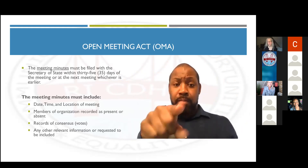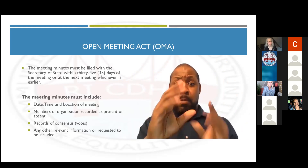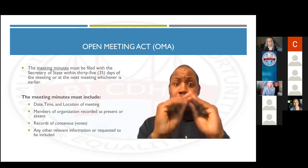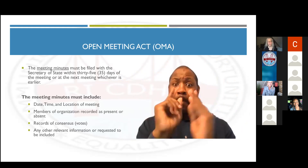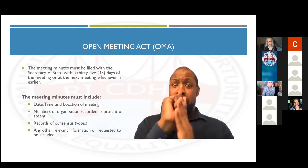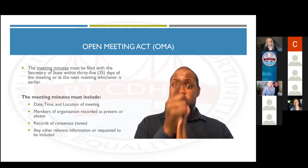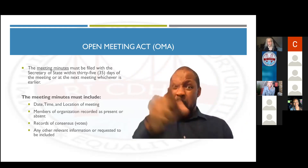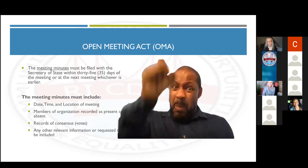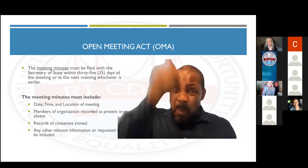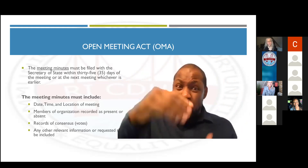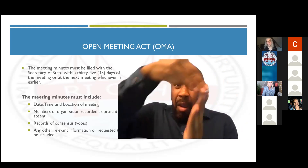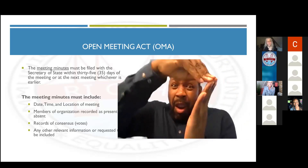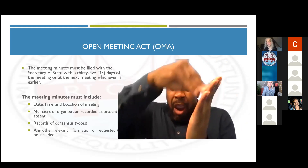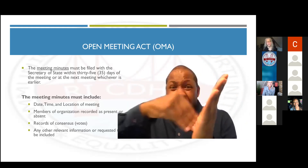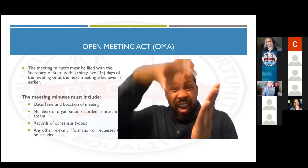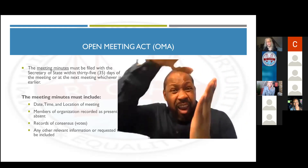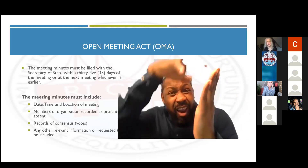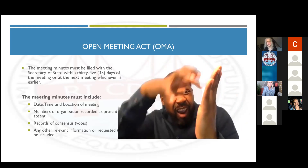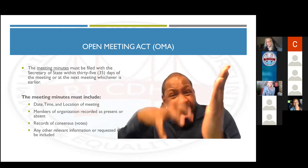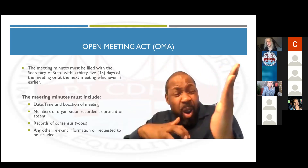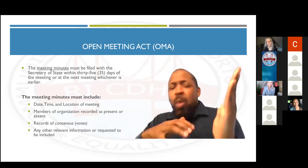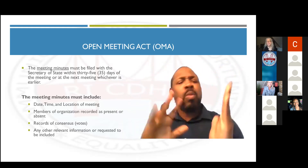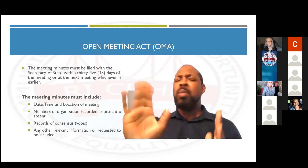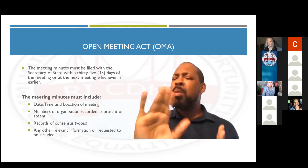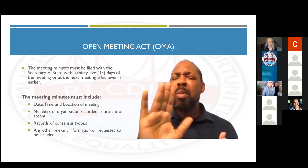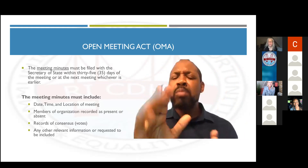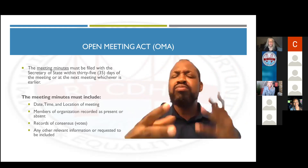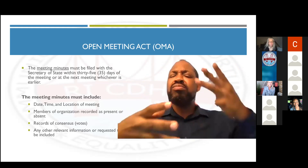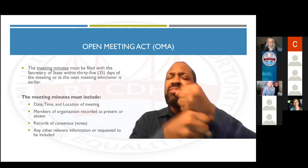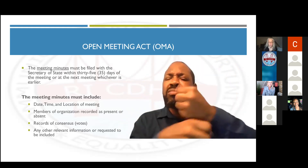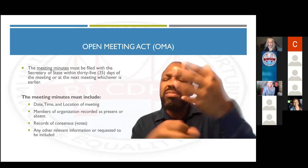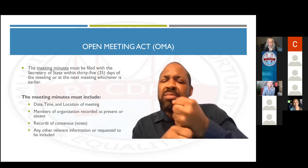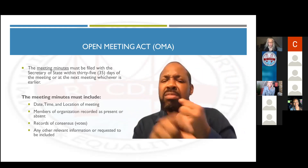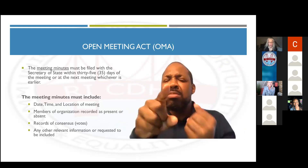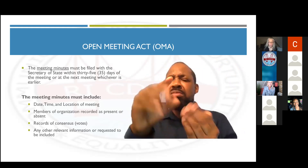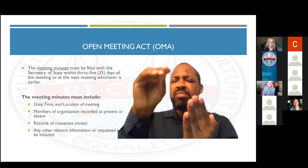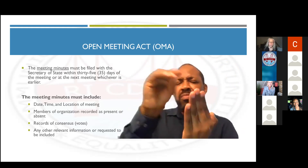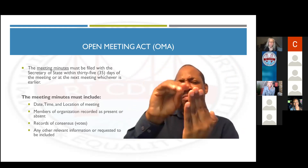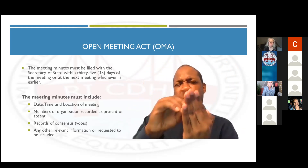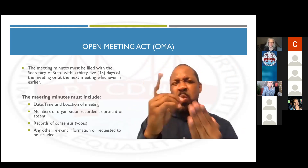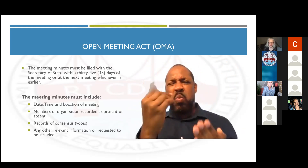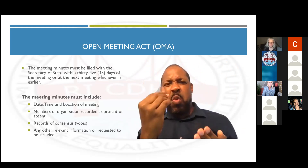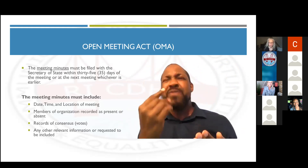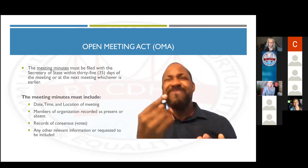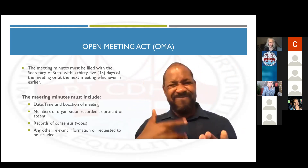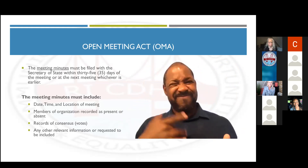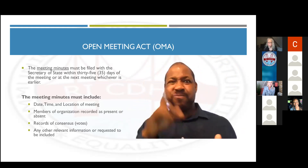must be included. So if you have a meeting minutes, it doesn't have to be a verbatim account of what happened. It can be a summary with the main